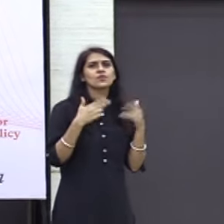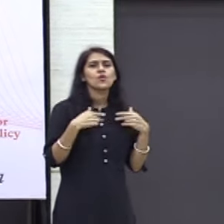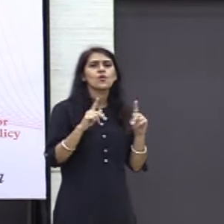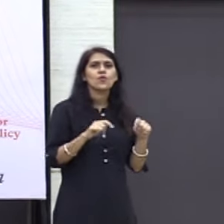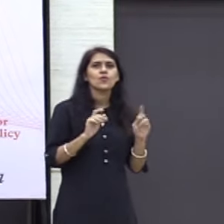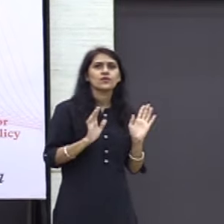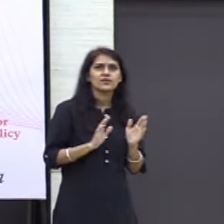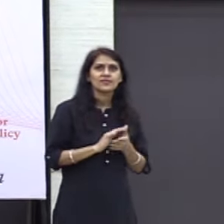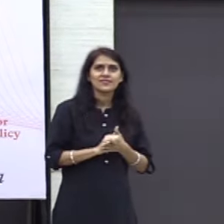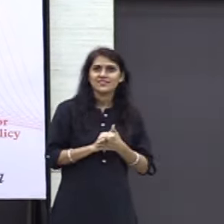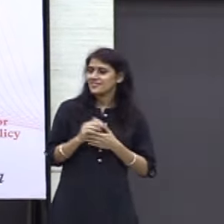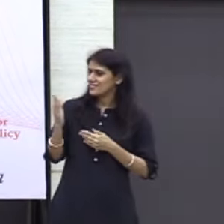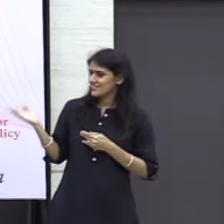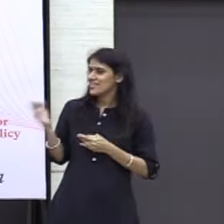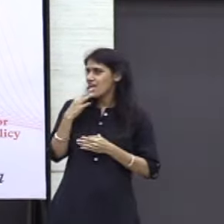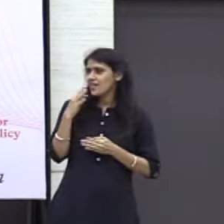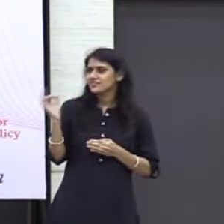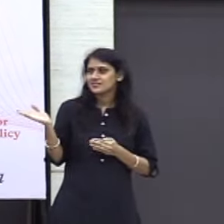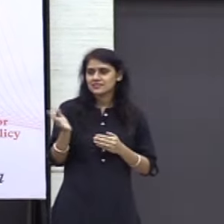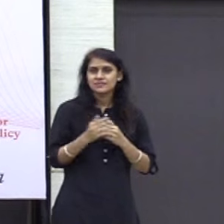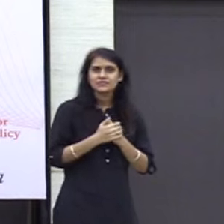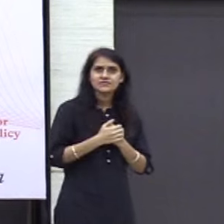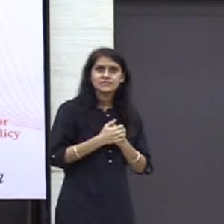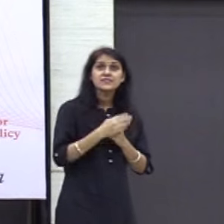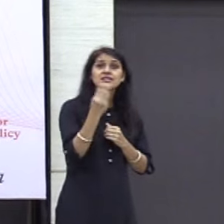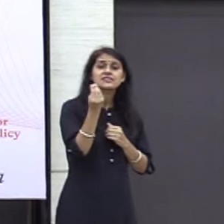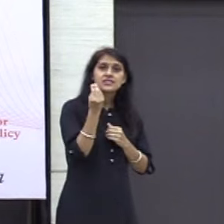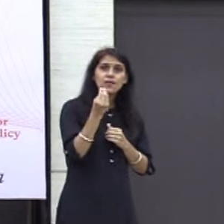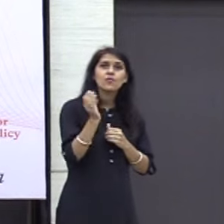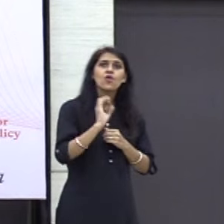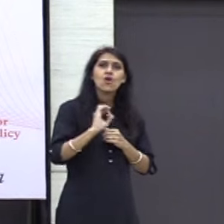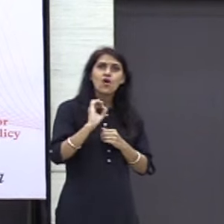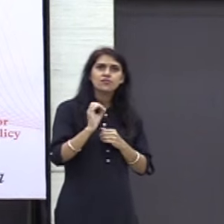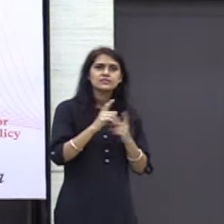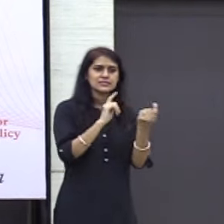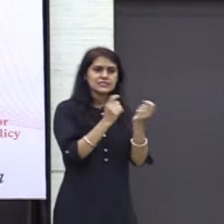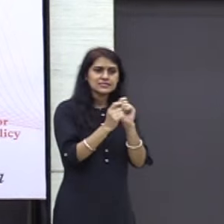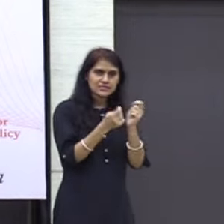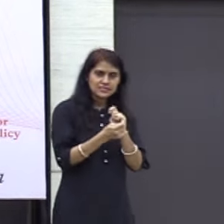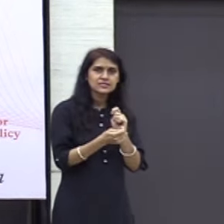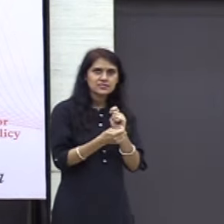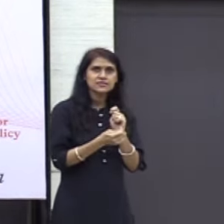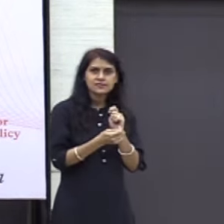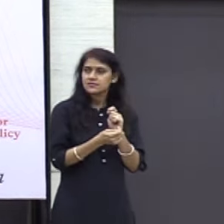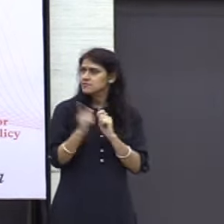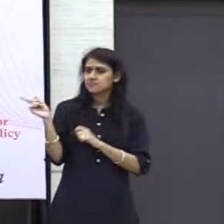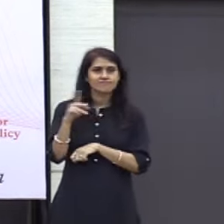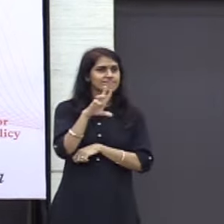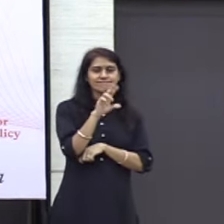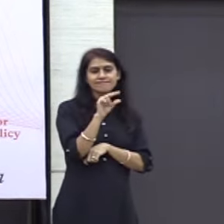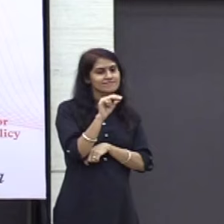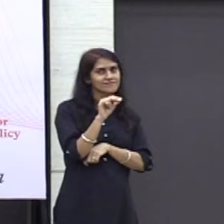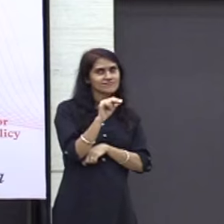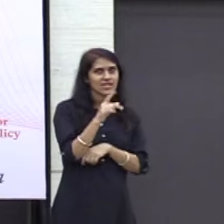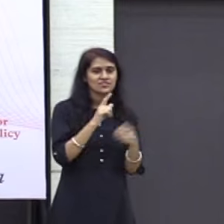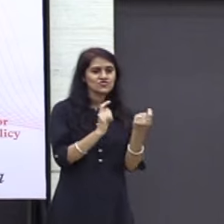Mr. Aghya also mentioned, that some states are officially changing the laws officially. No, they can't. They can't, right?